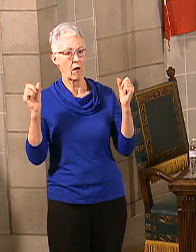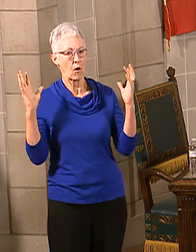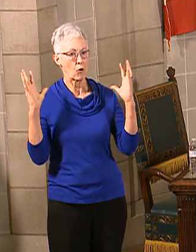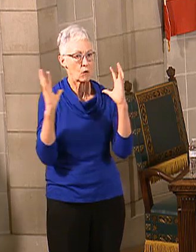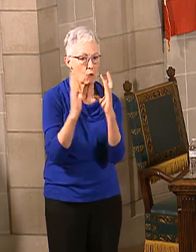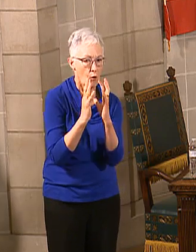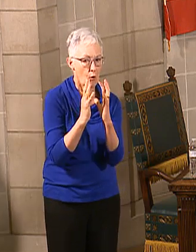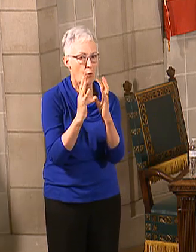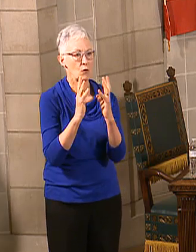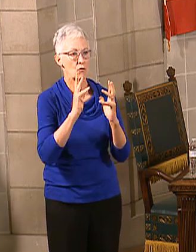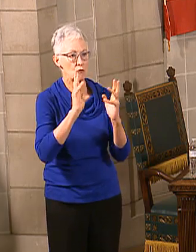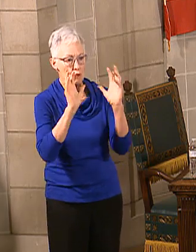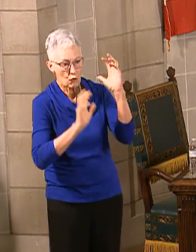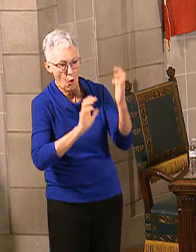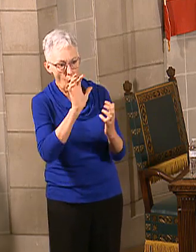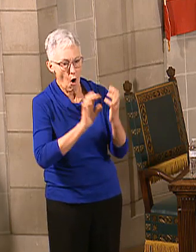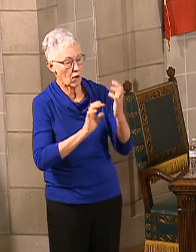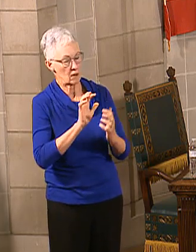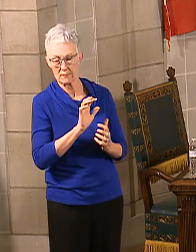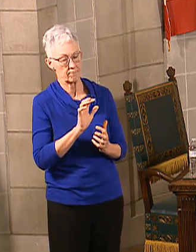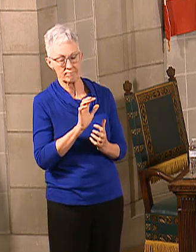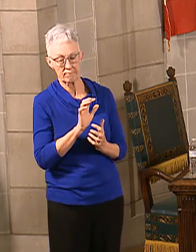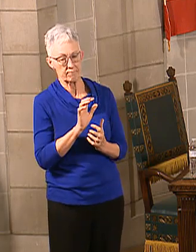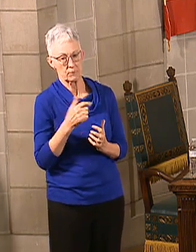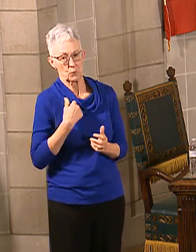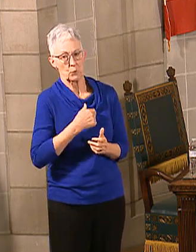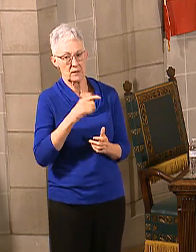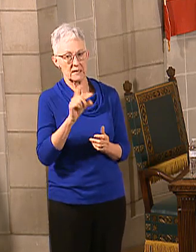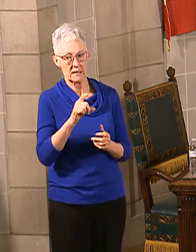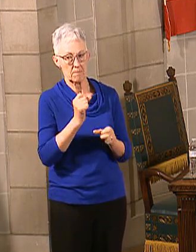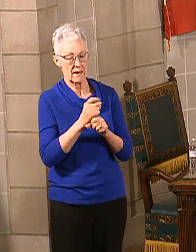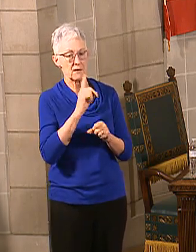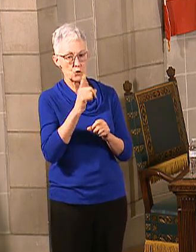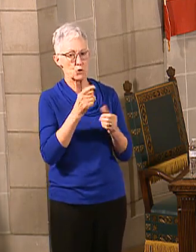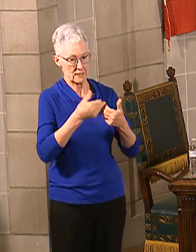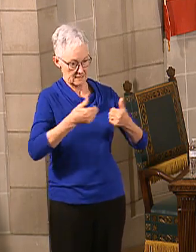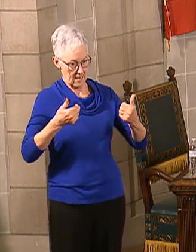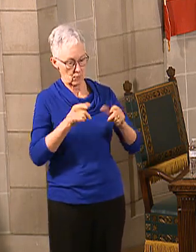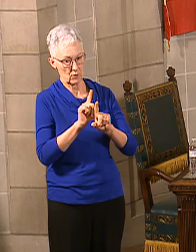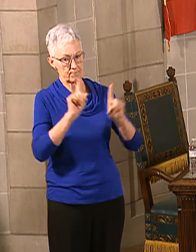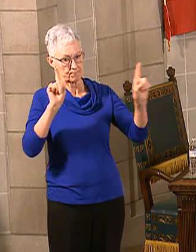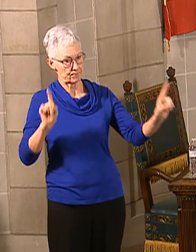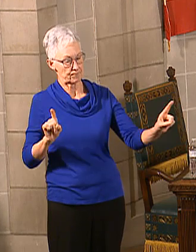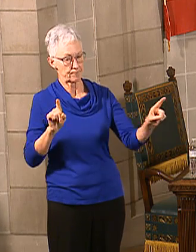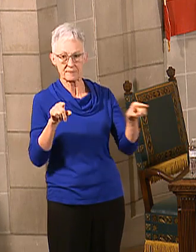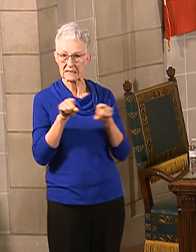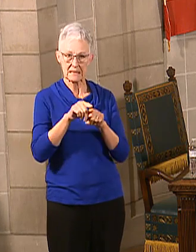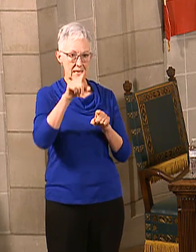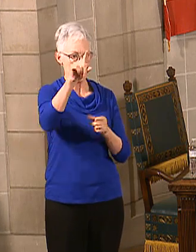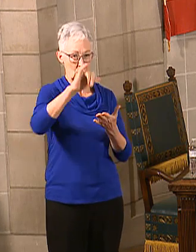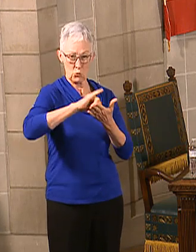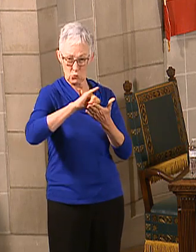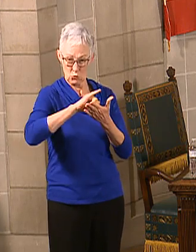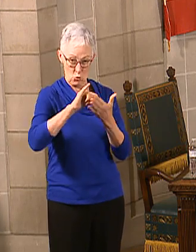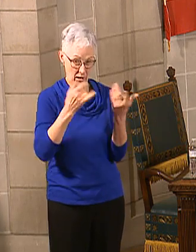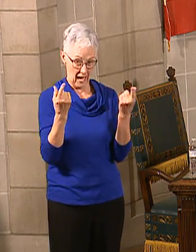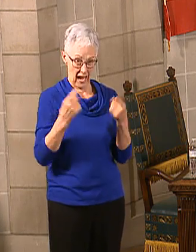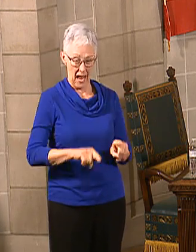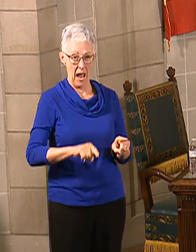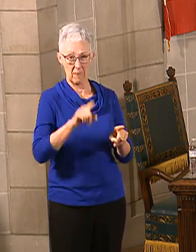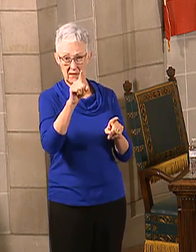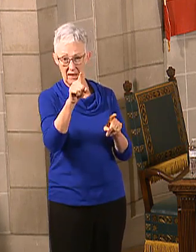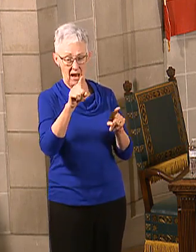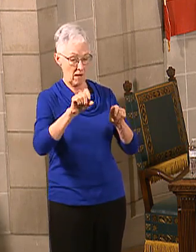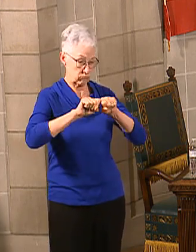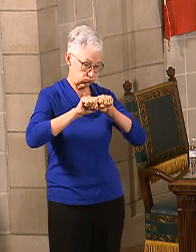states like New York where they were unaware that they had the virus. It grew before they could put their social distancing measures in place,